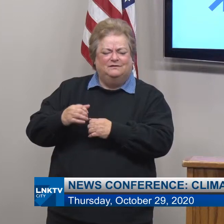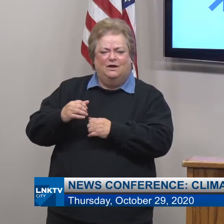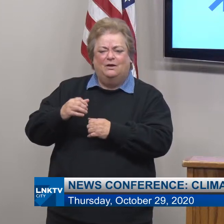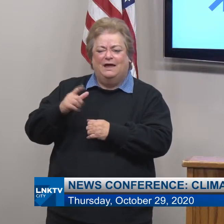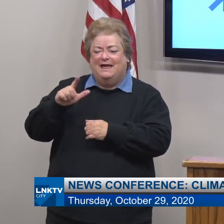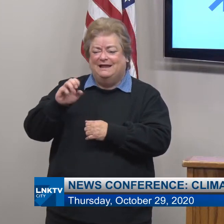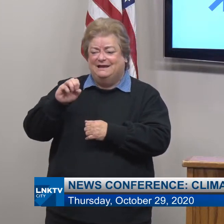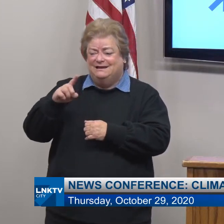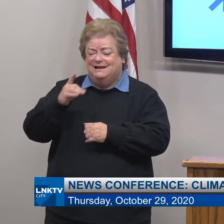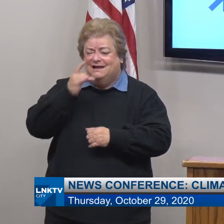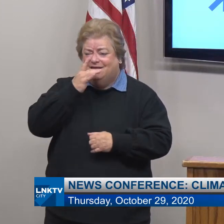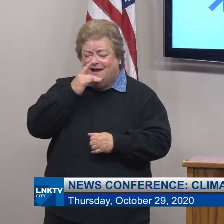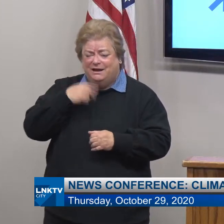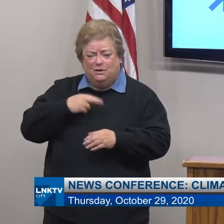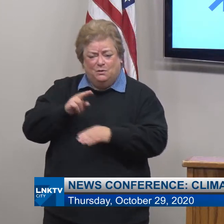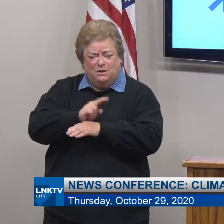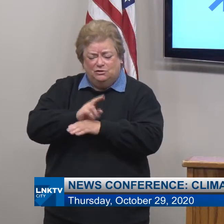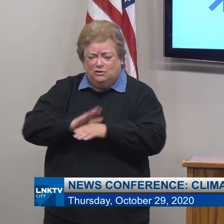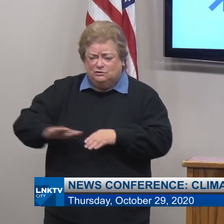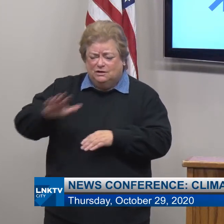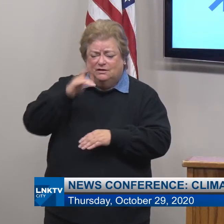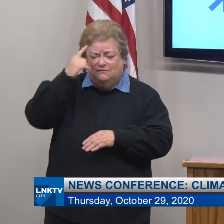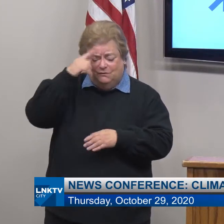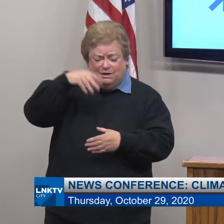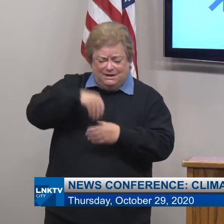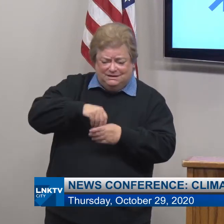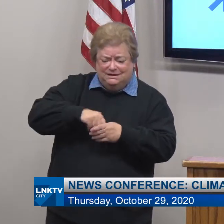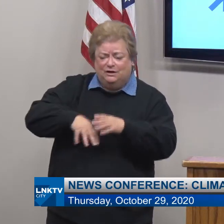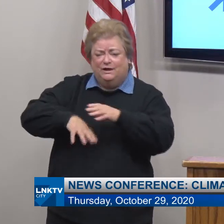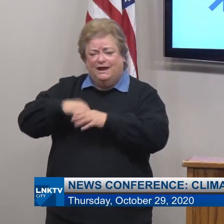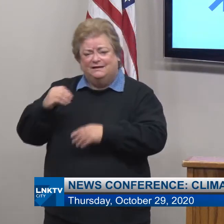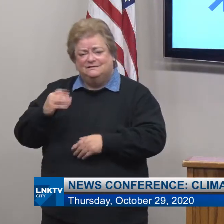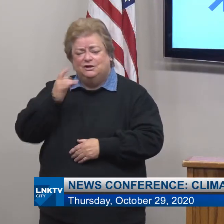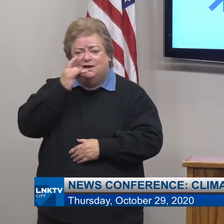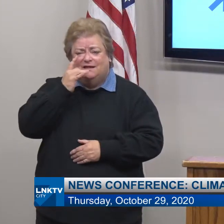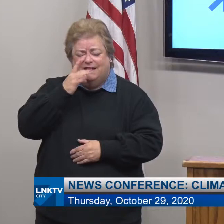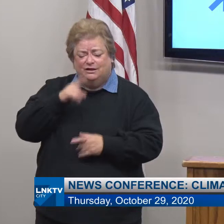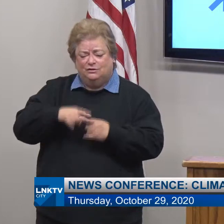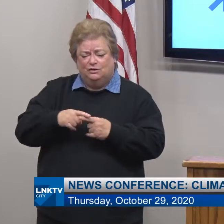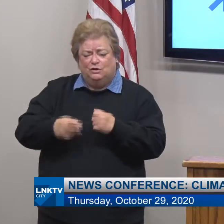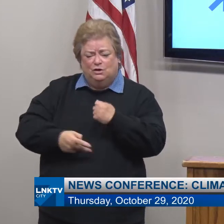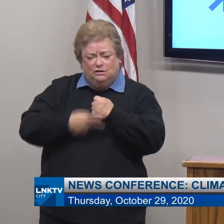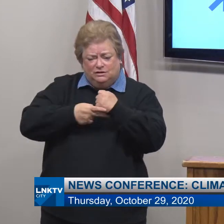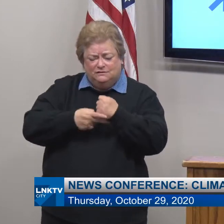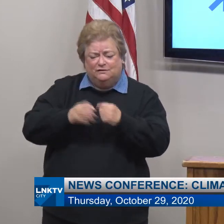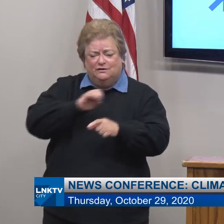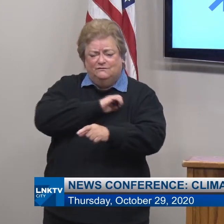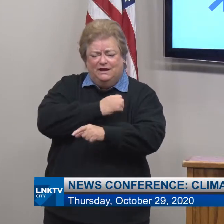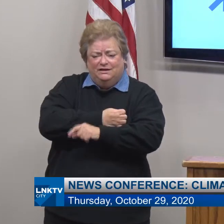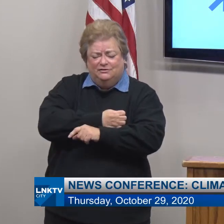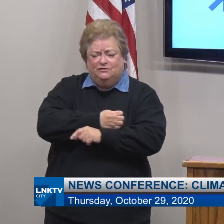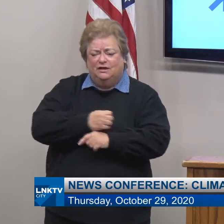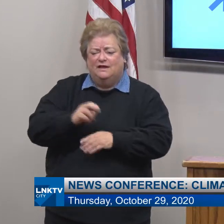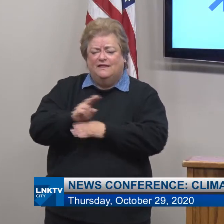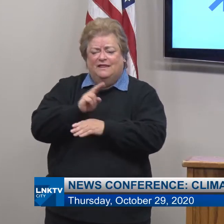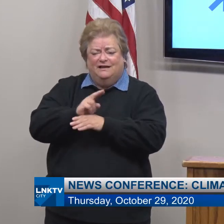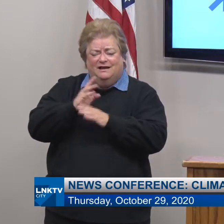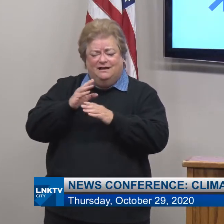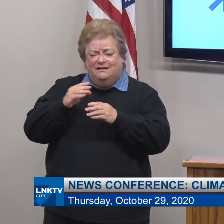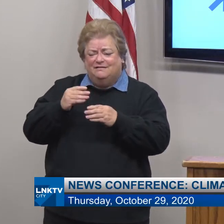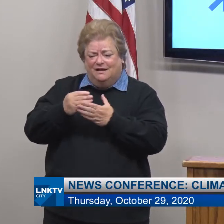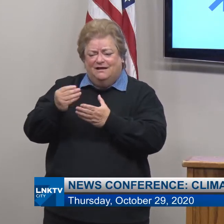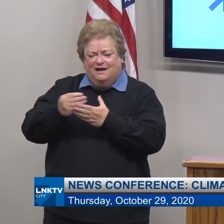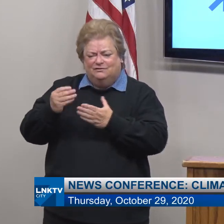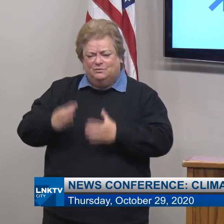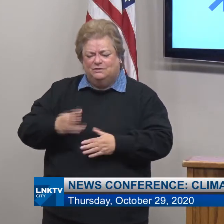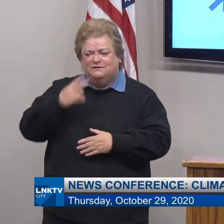everywhere now and used for both the interior and exterior lighting to conserve energy. Customers continue to see more LED